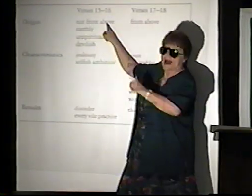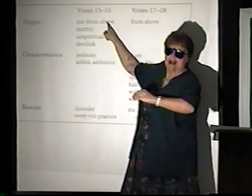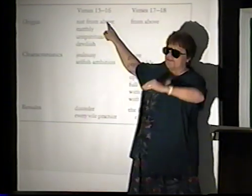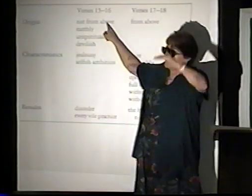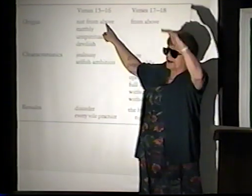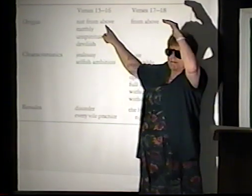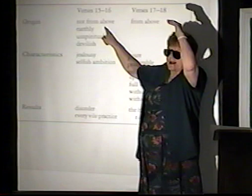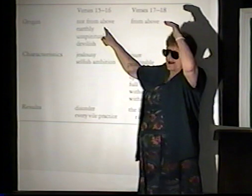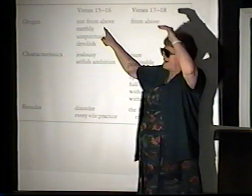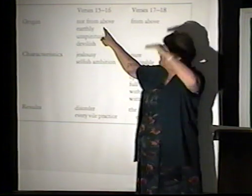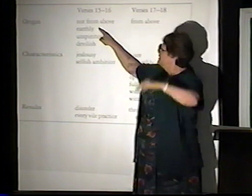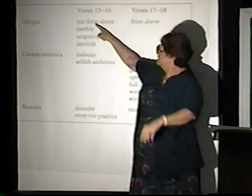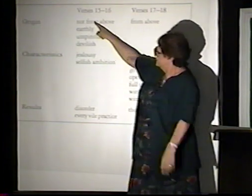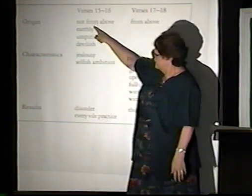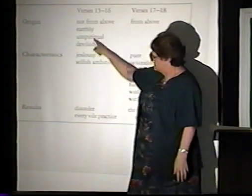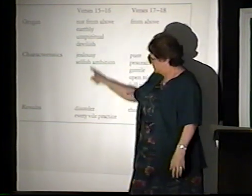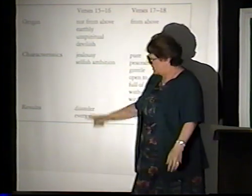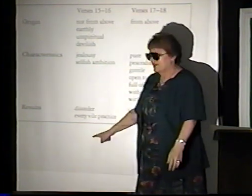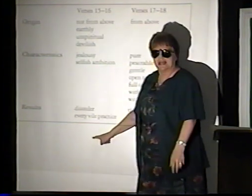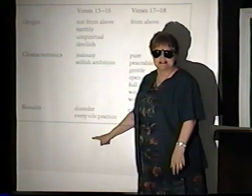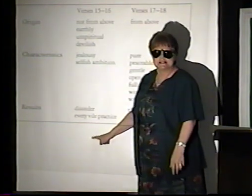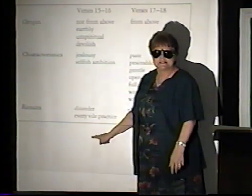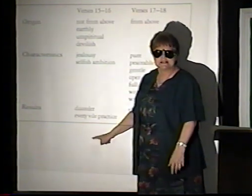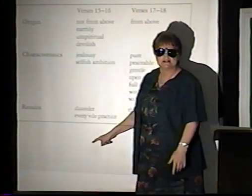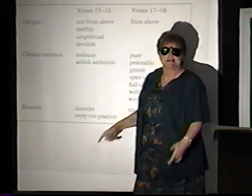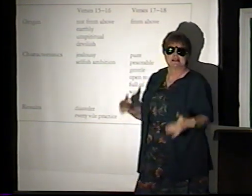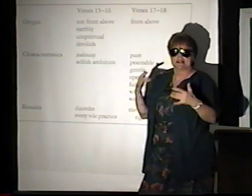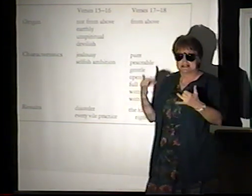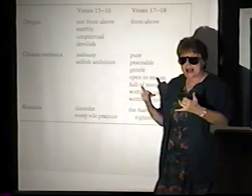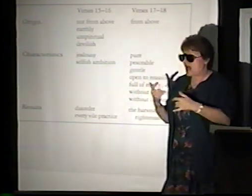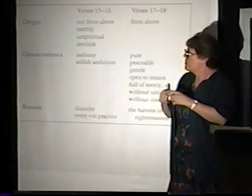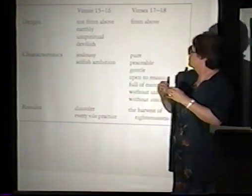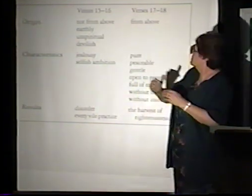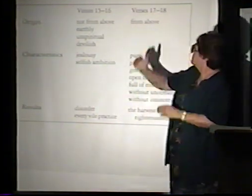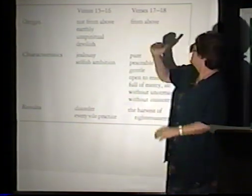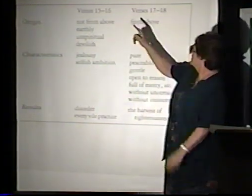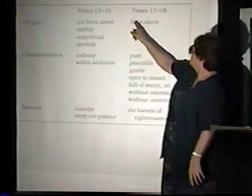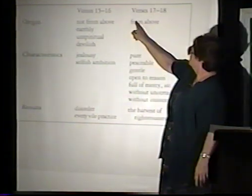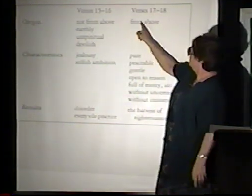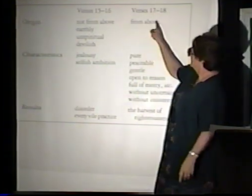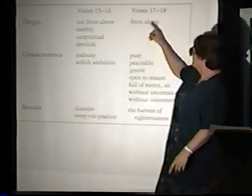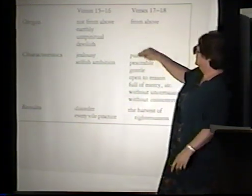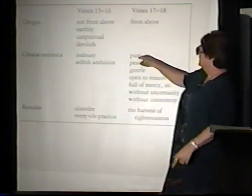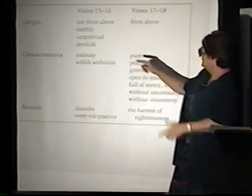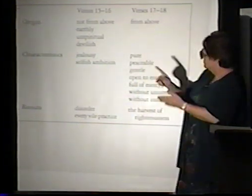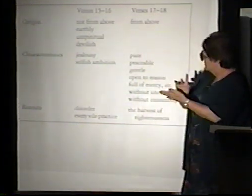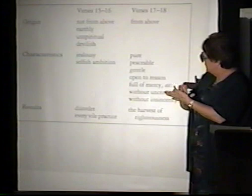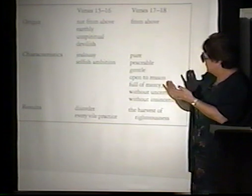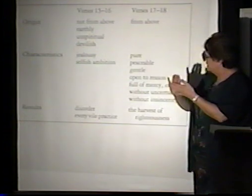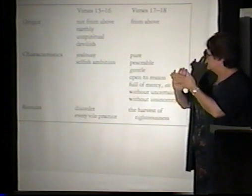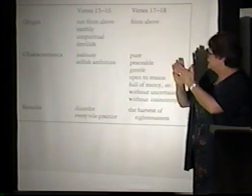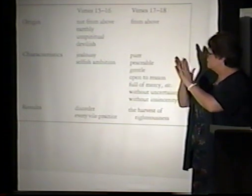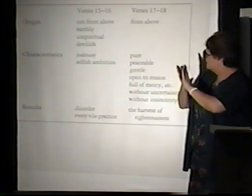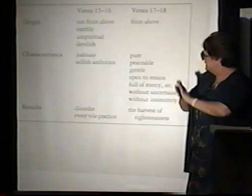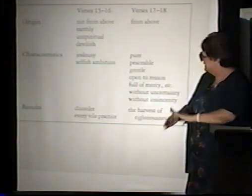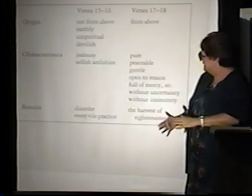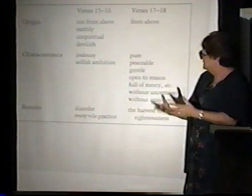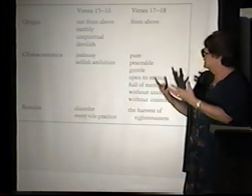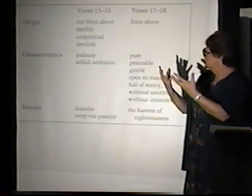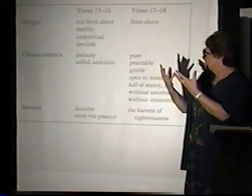Yeah. Not from above, Lord is. Now from above, good,